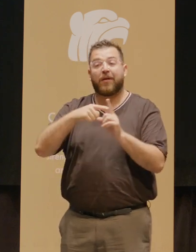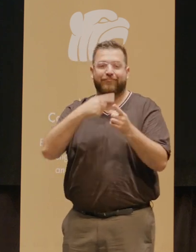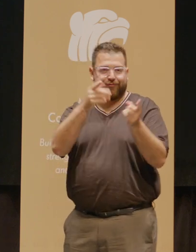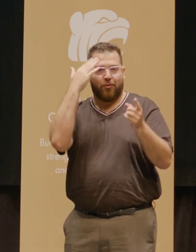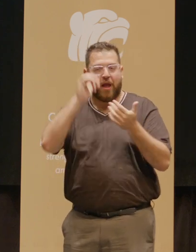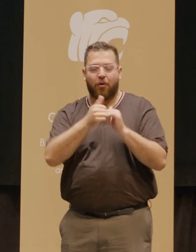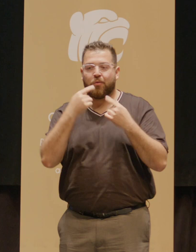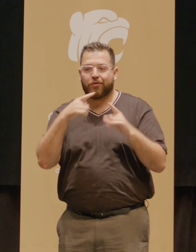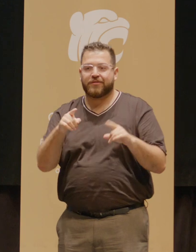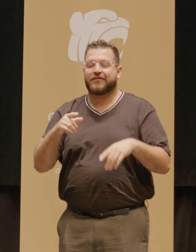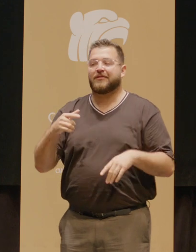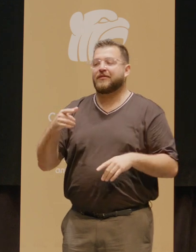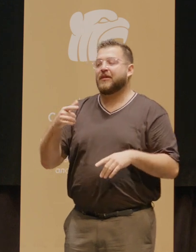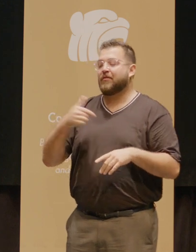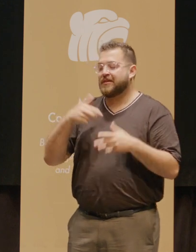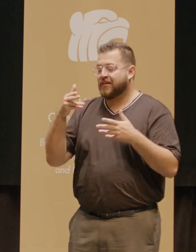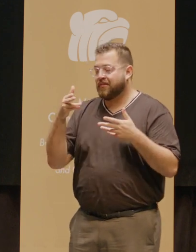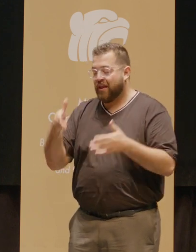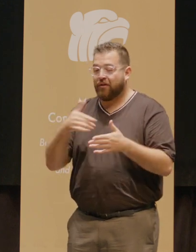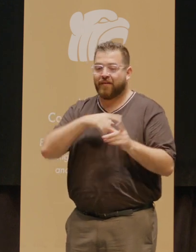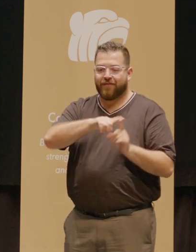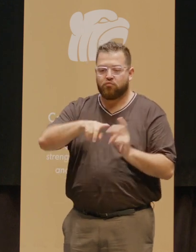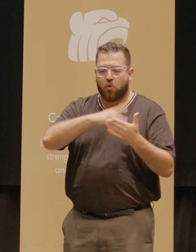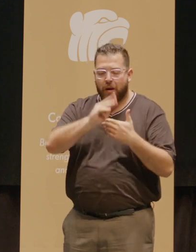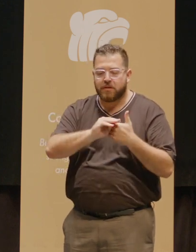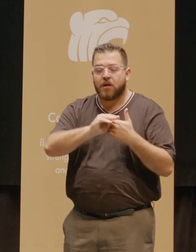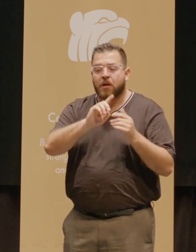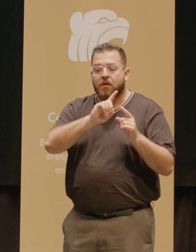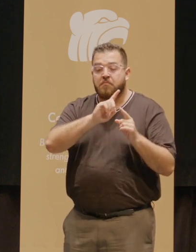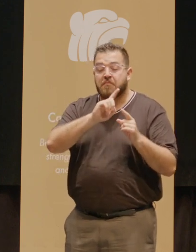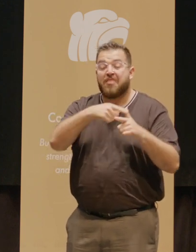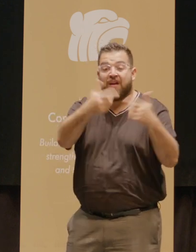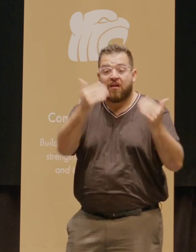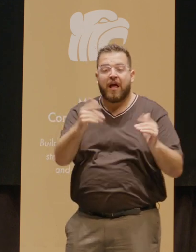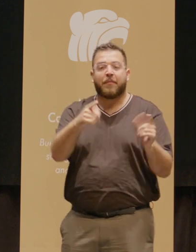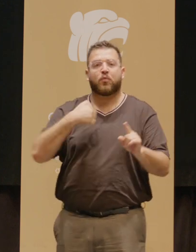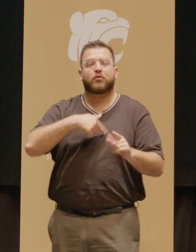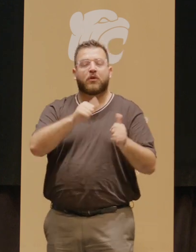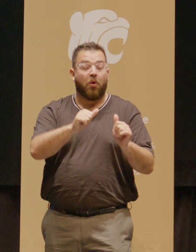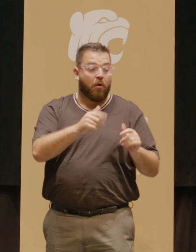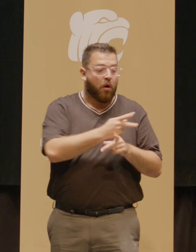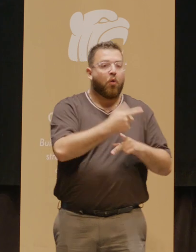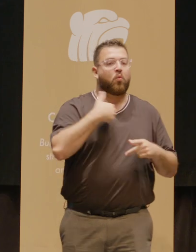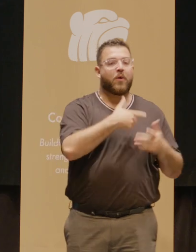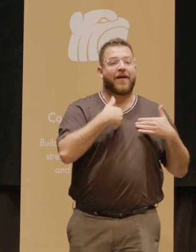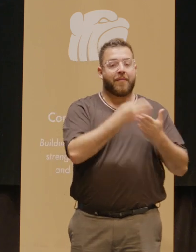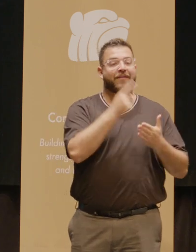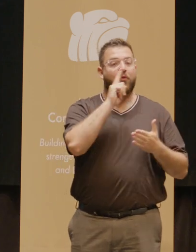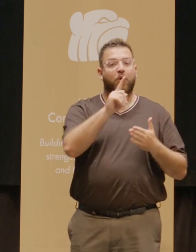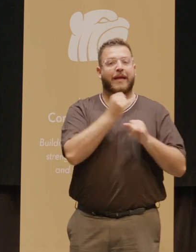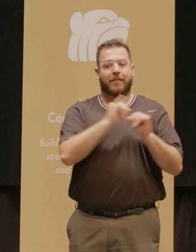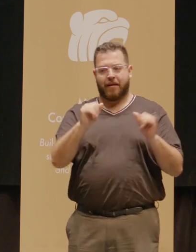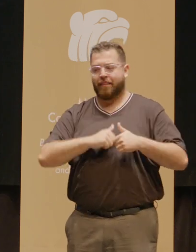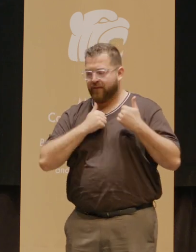the JTPA, then it was WIA program, but then it was, oh, we have money for independent living program, foster